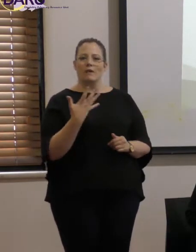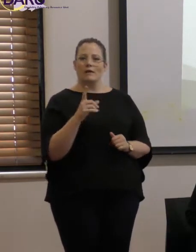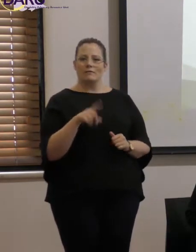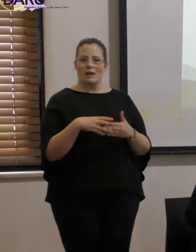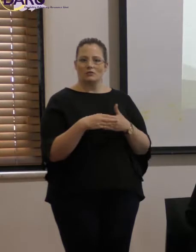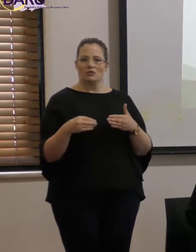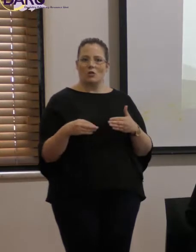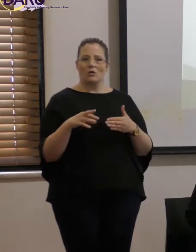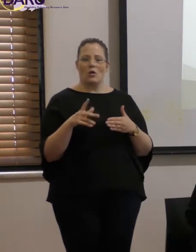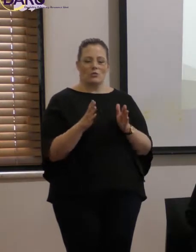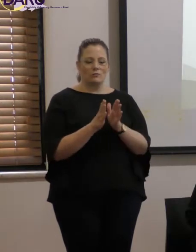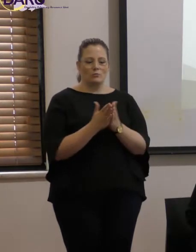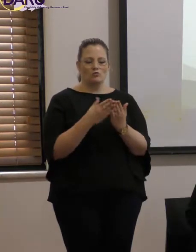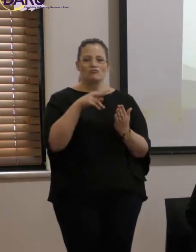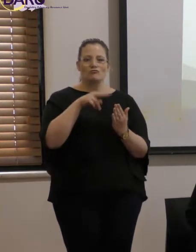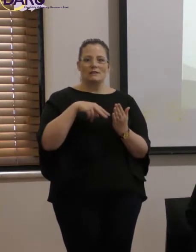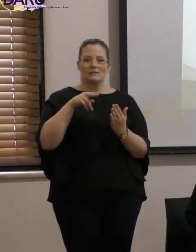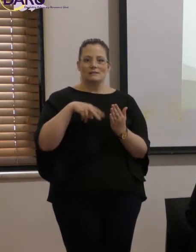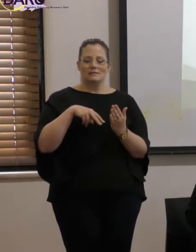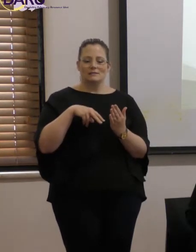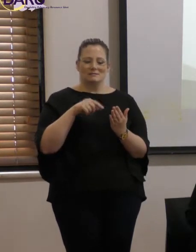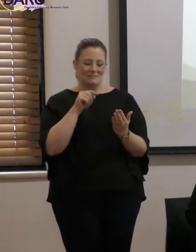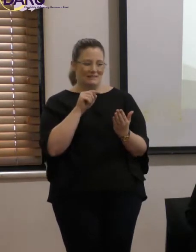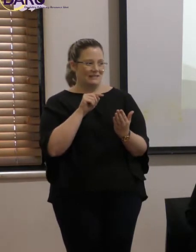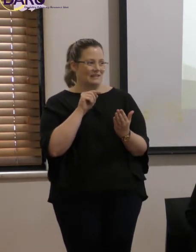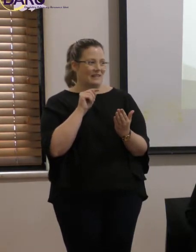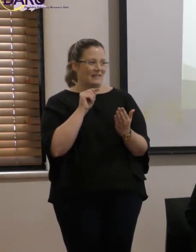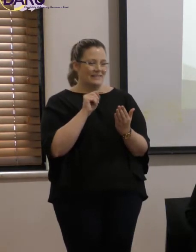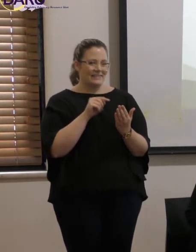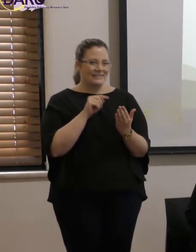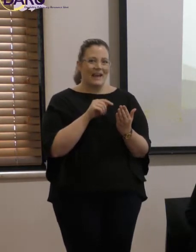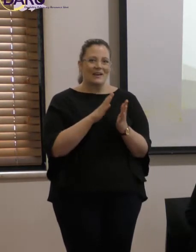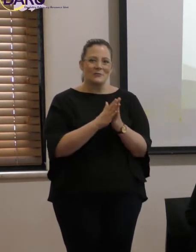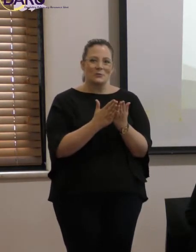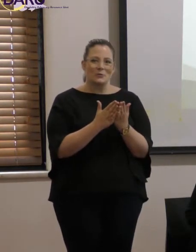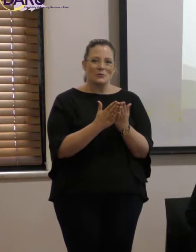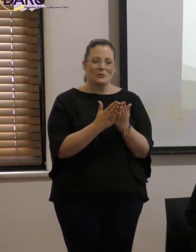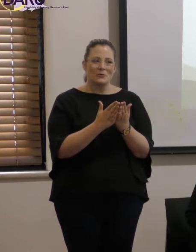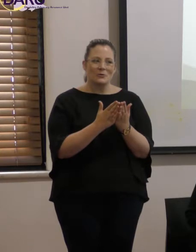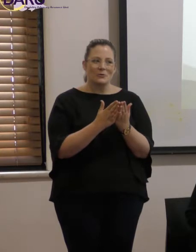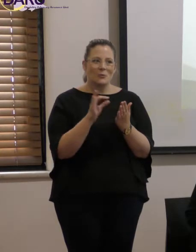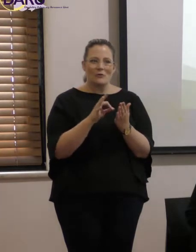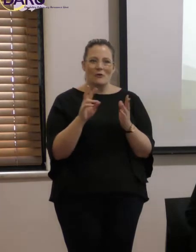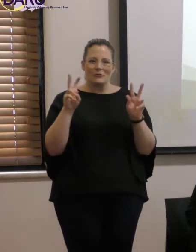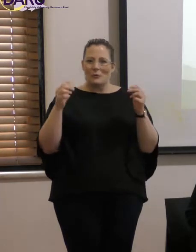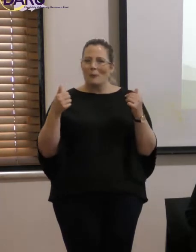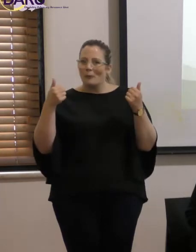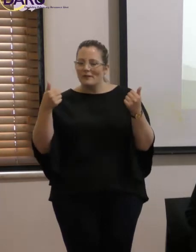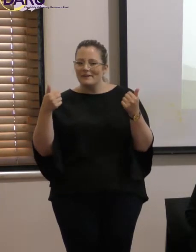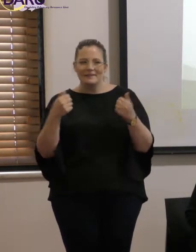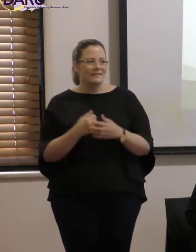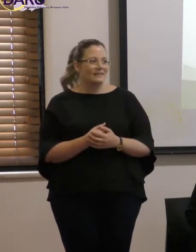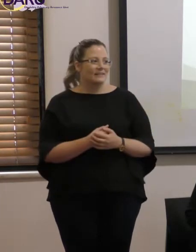on readers, but they were readers that were actually not considered to be good in terms of them not